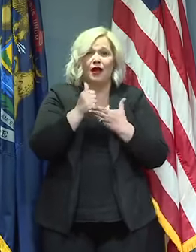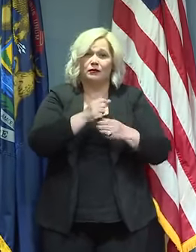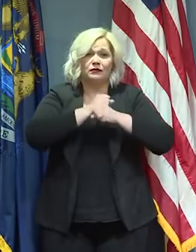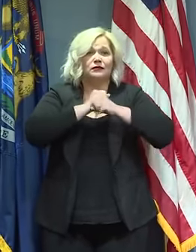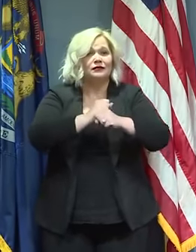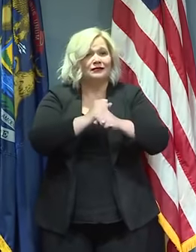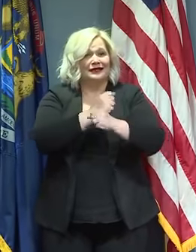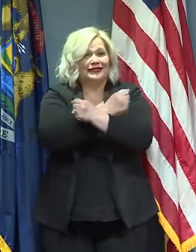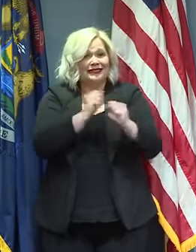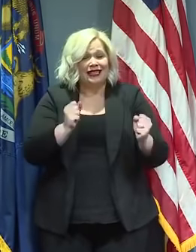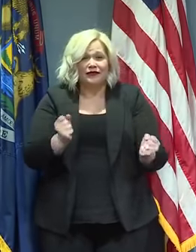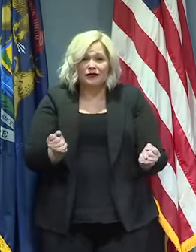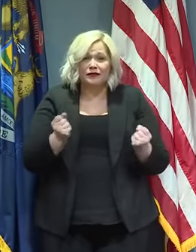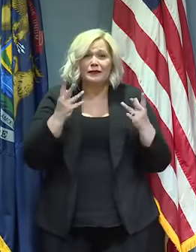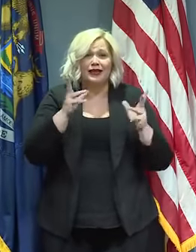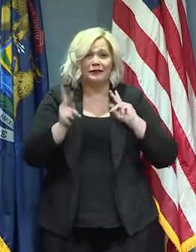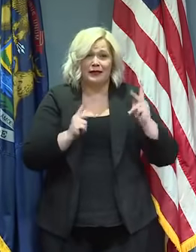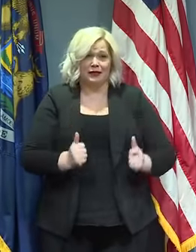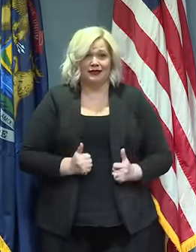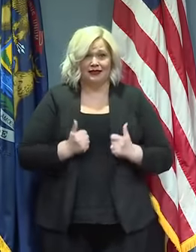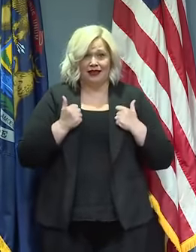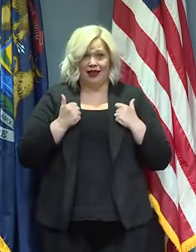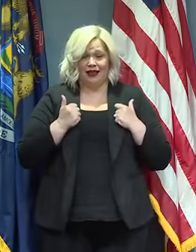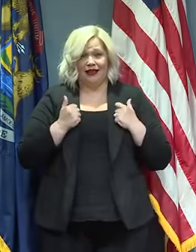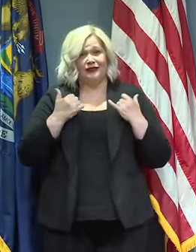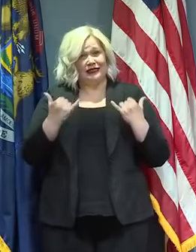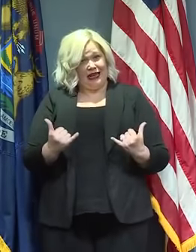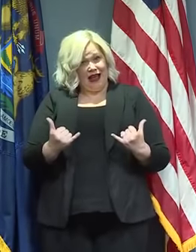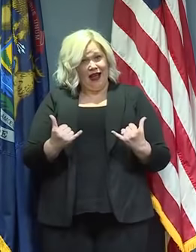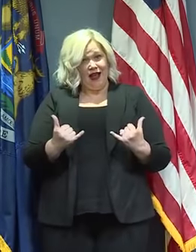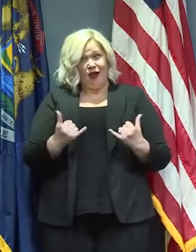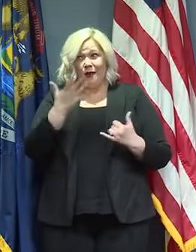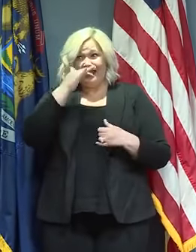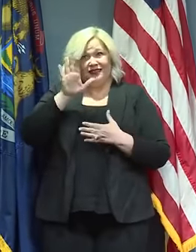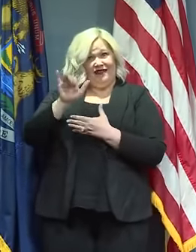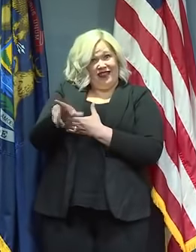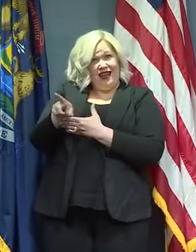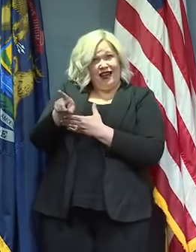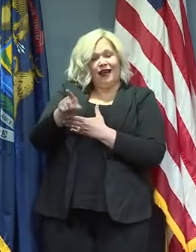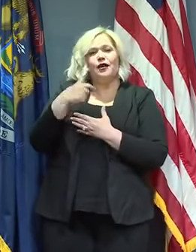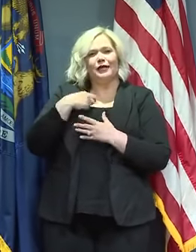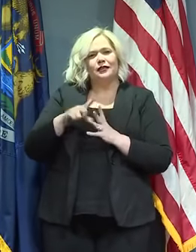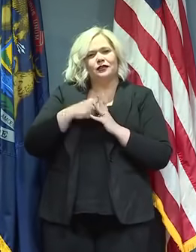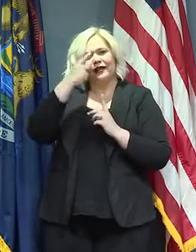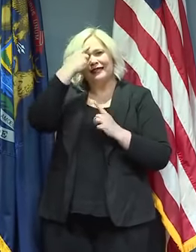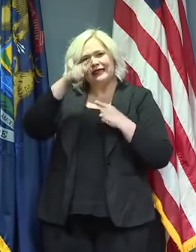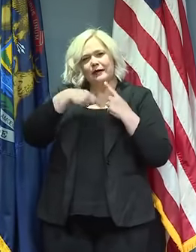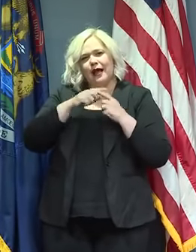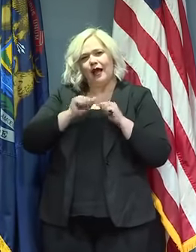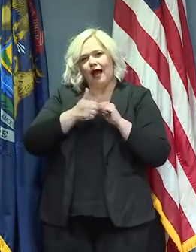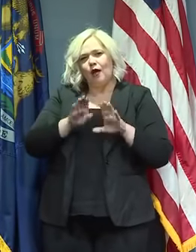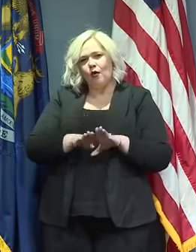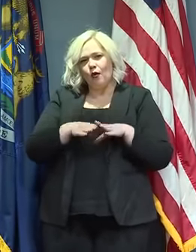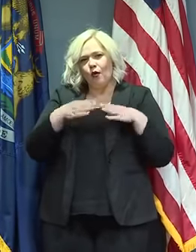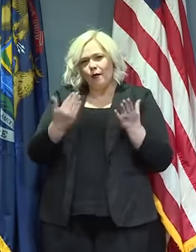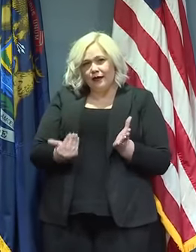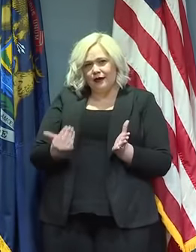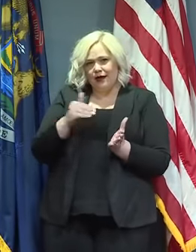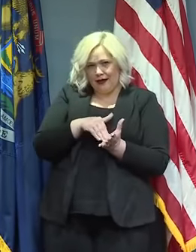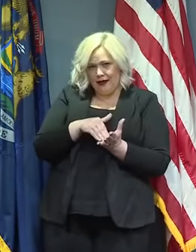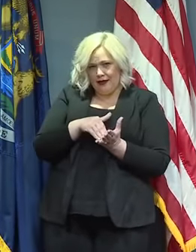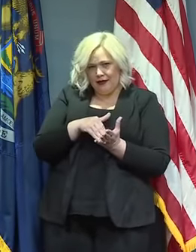lives. And so now we are in a position to start thinking about what the future looks like. In the coming weeks, we will